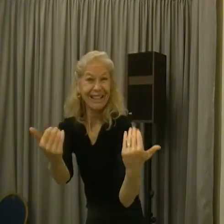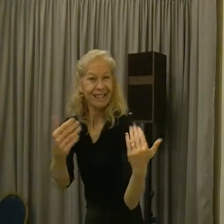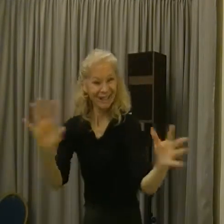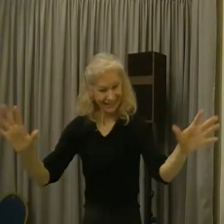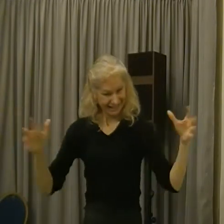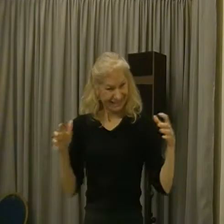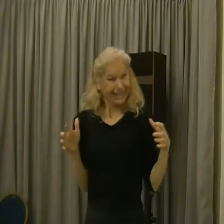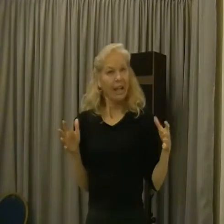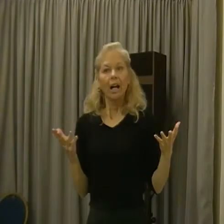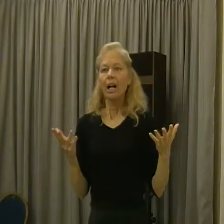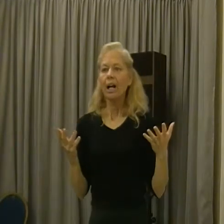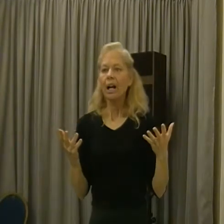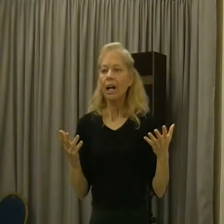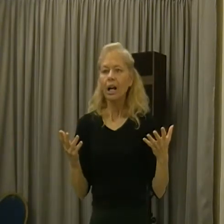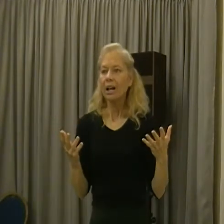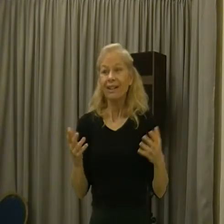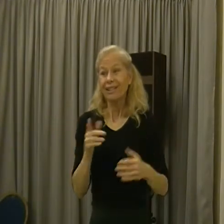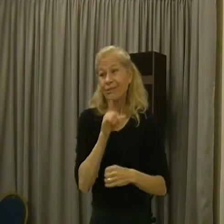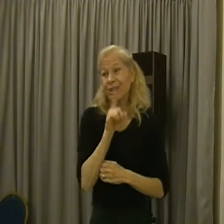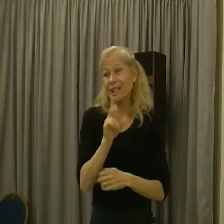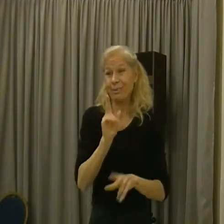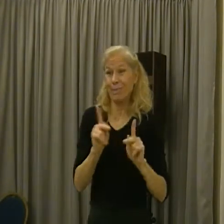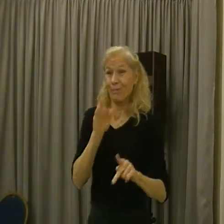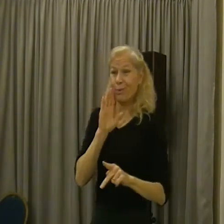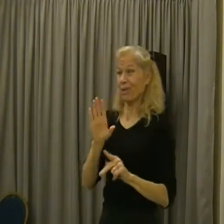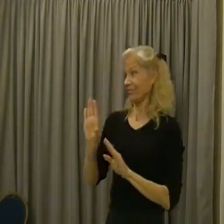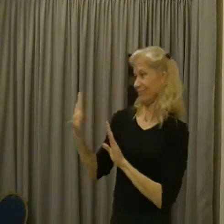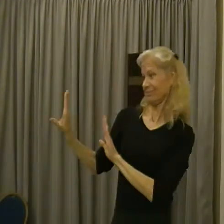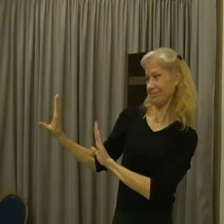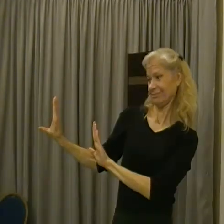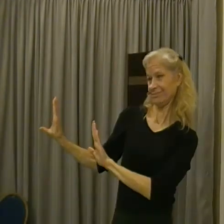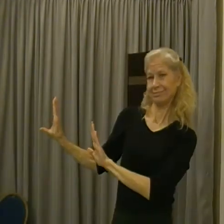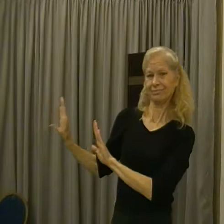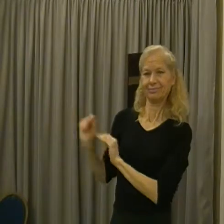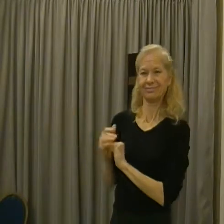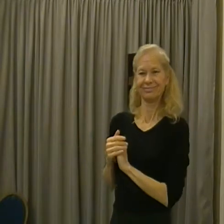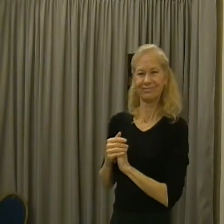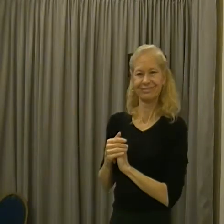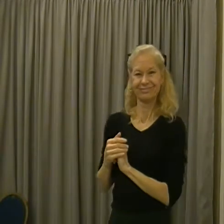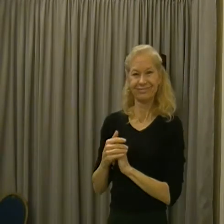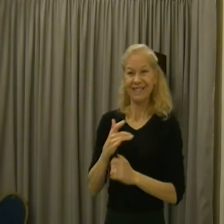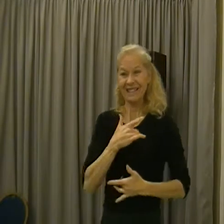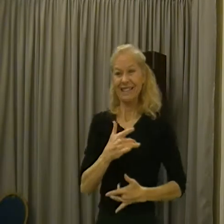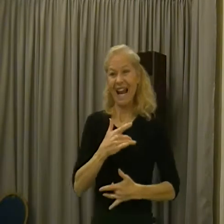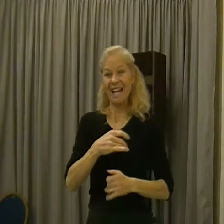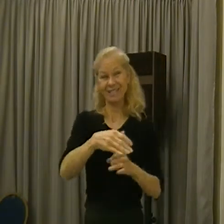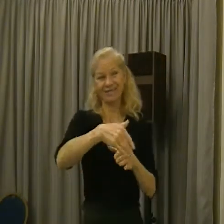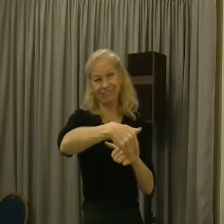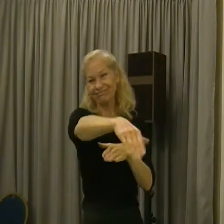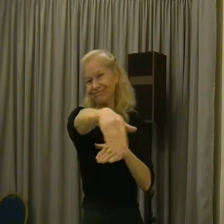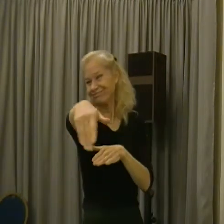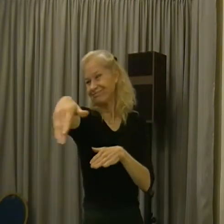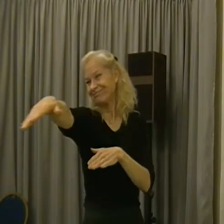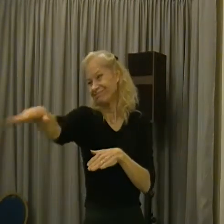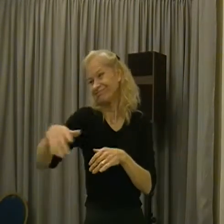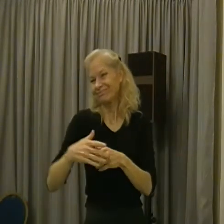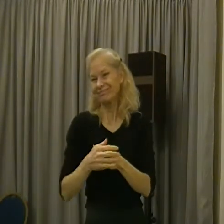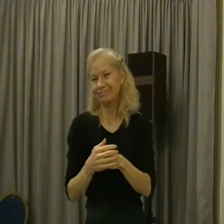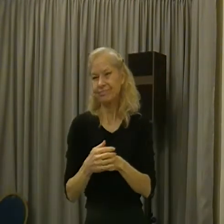If it wasn't for my money, that nice car sitting out there in the driveway wouldn't be here. That